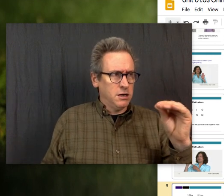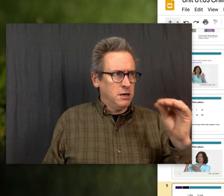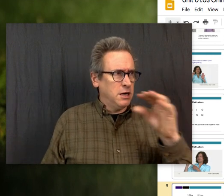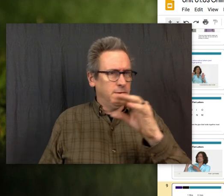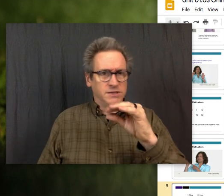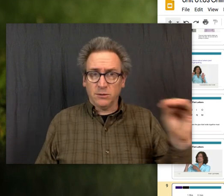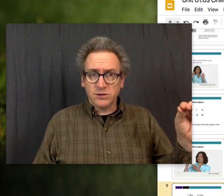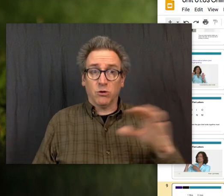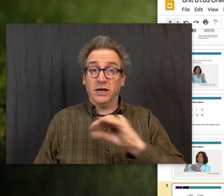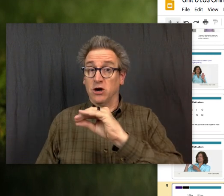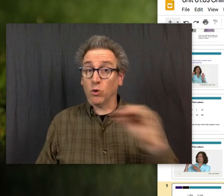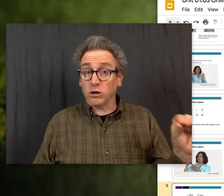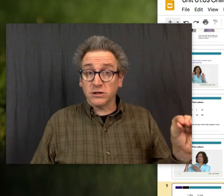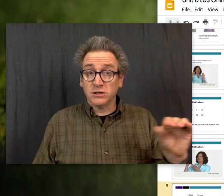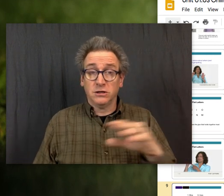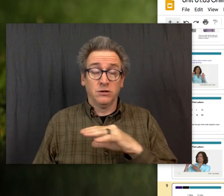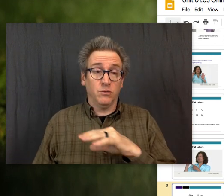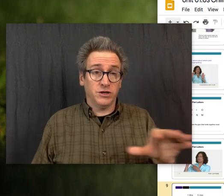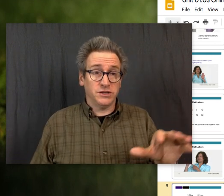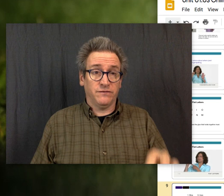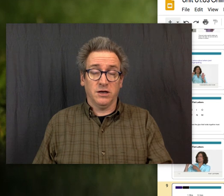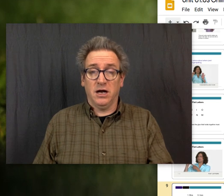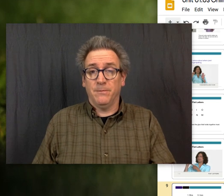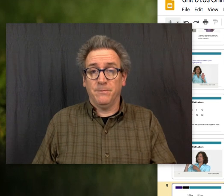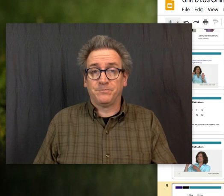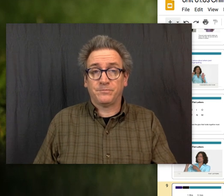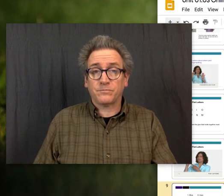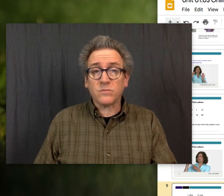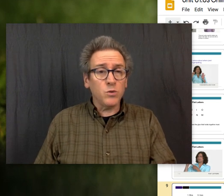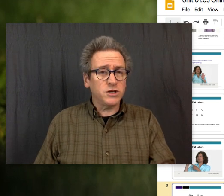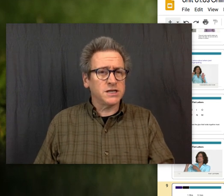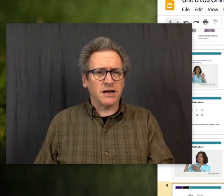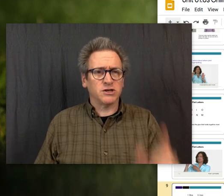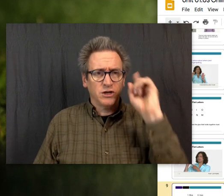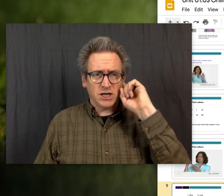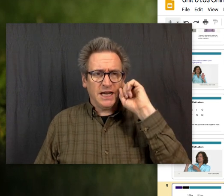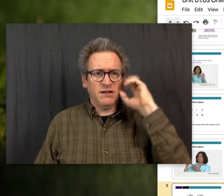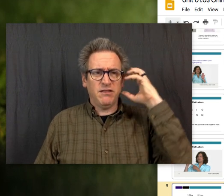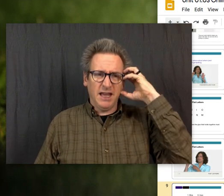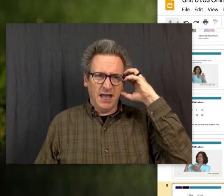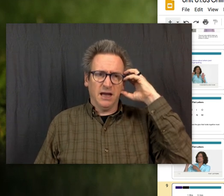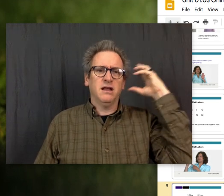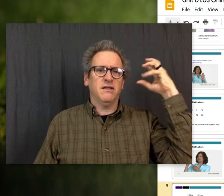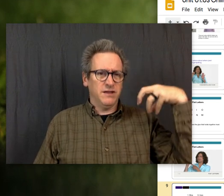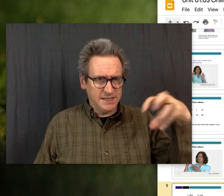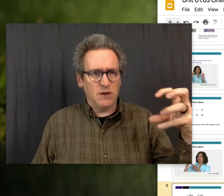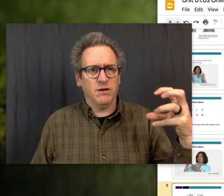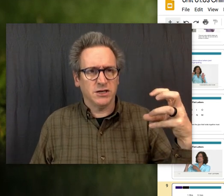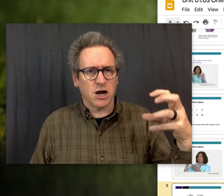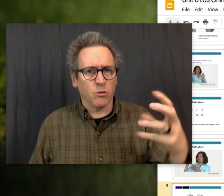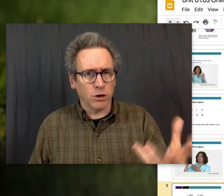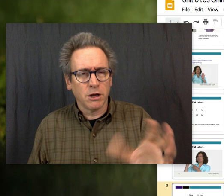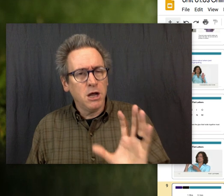entire syllables or entire words with just the letters, just thinking the sound